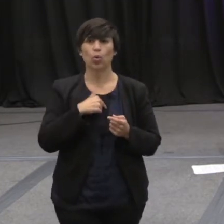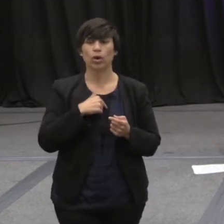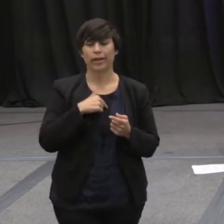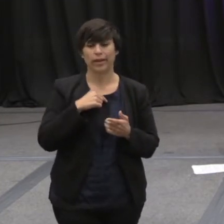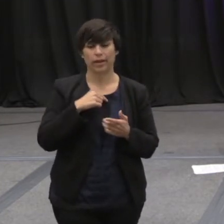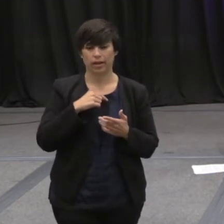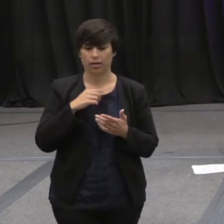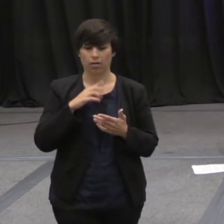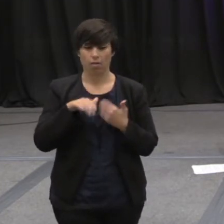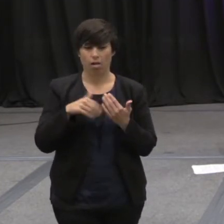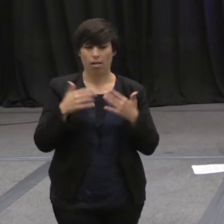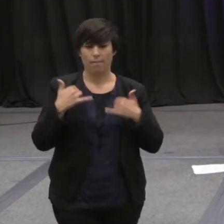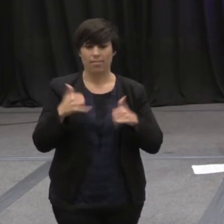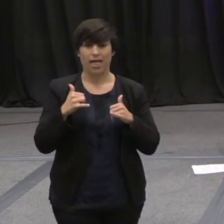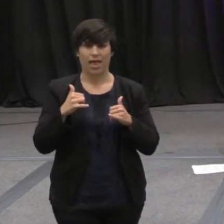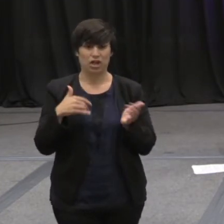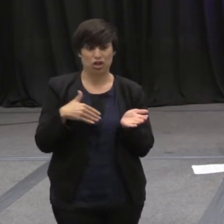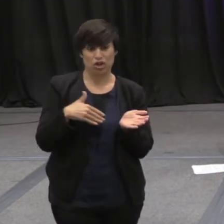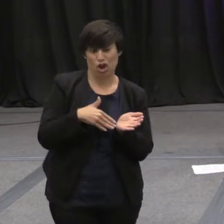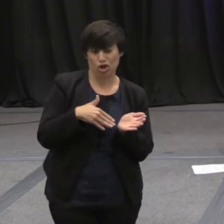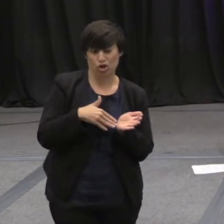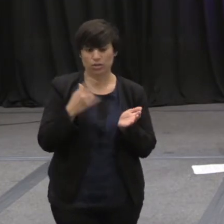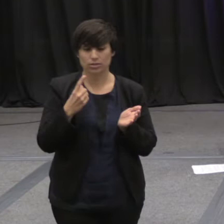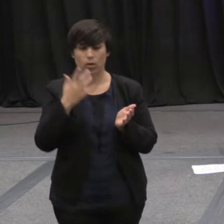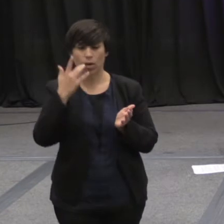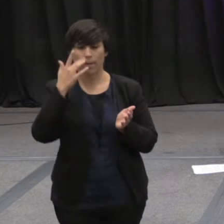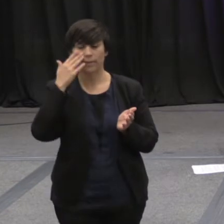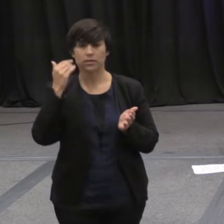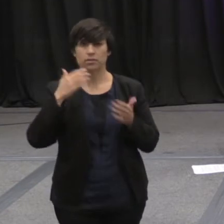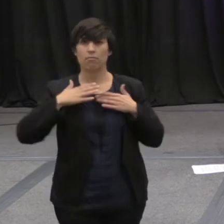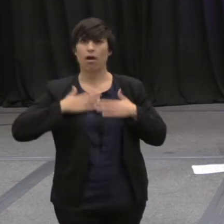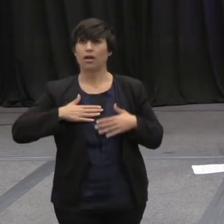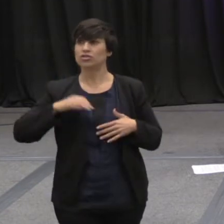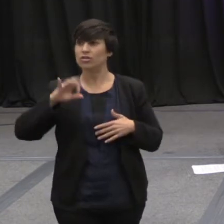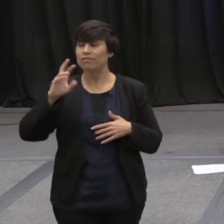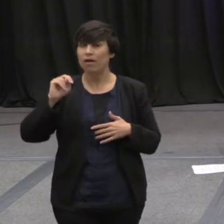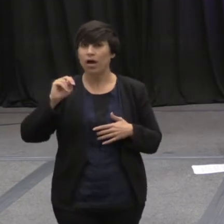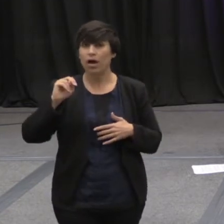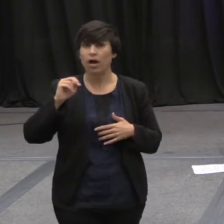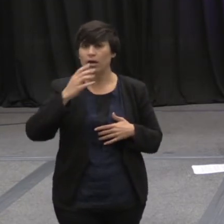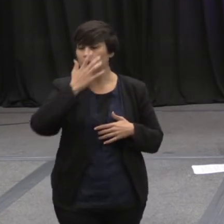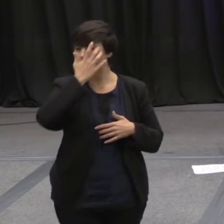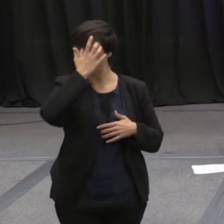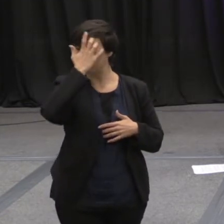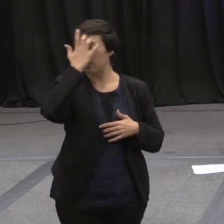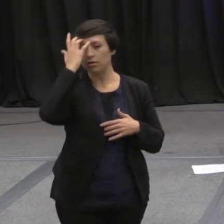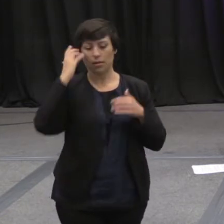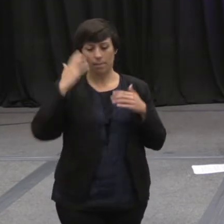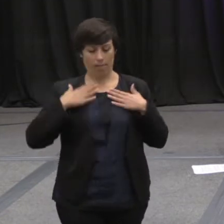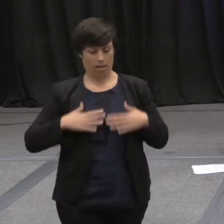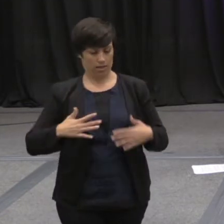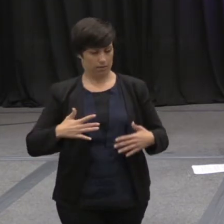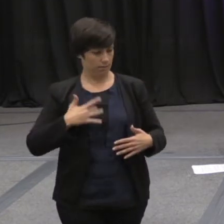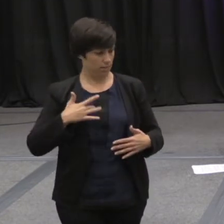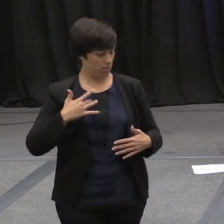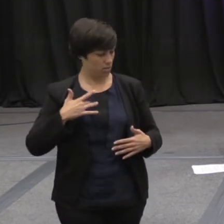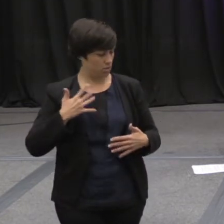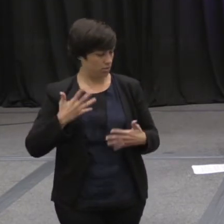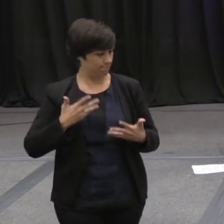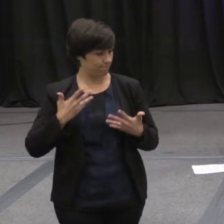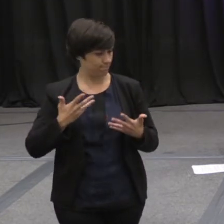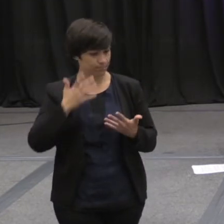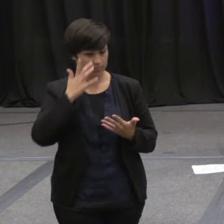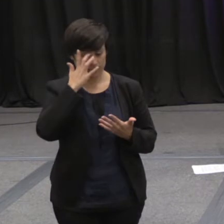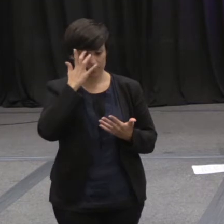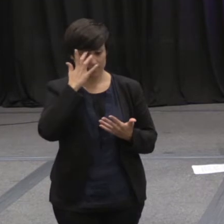something, I'm sure, because bodies are fun and they have they do things and